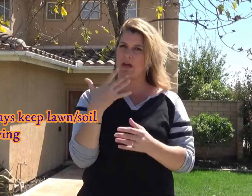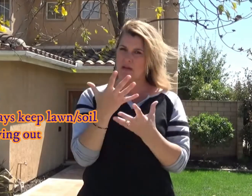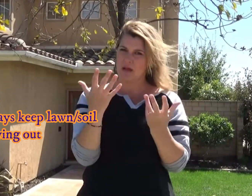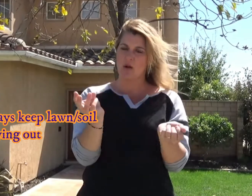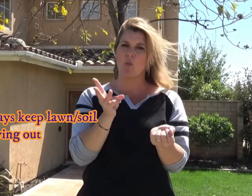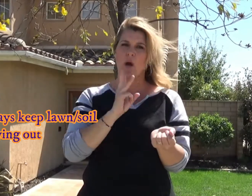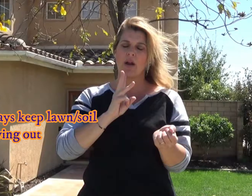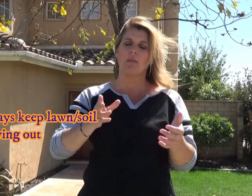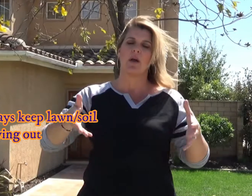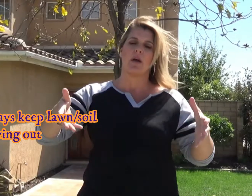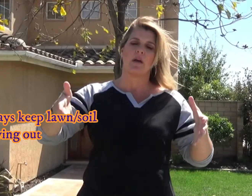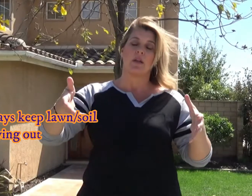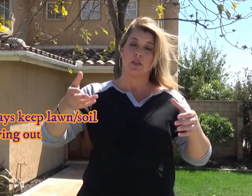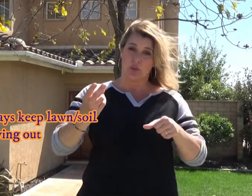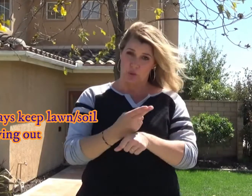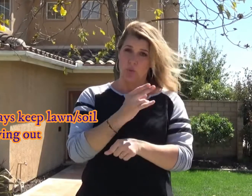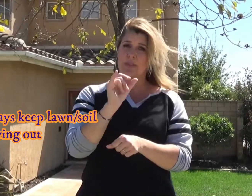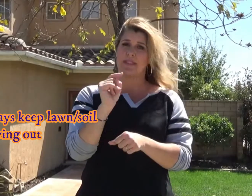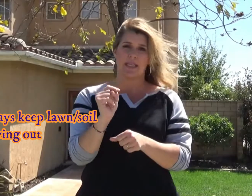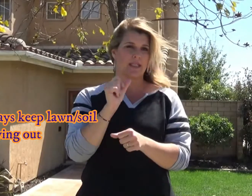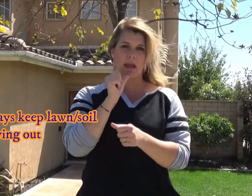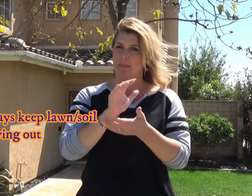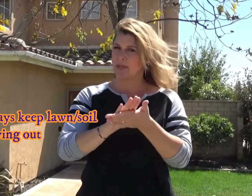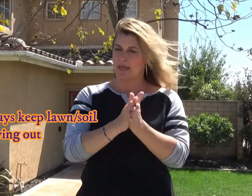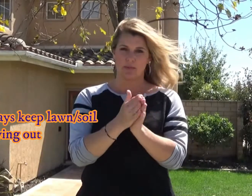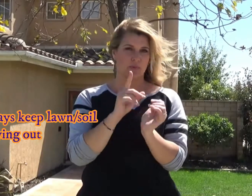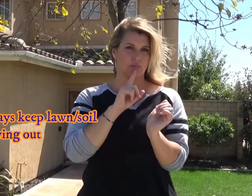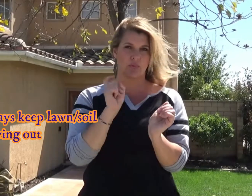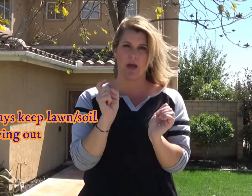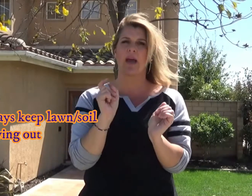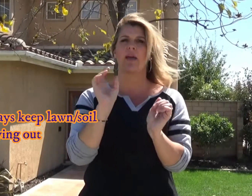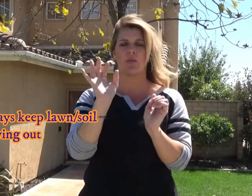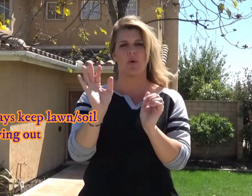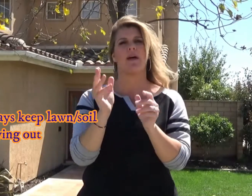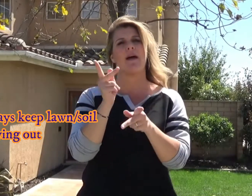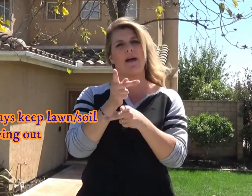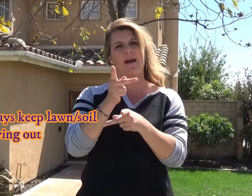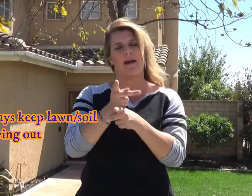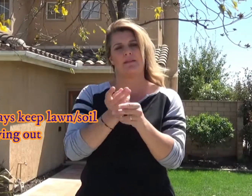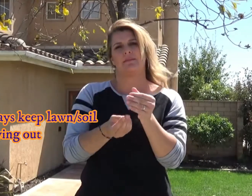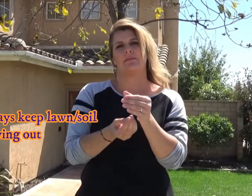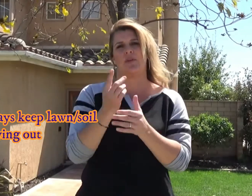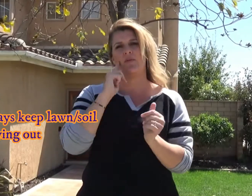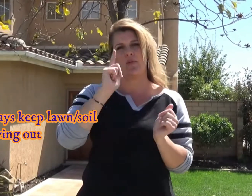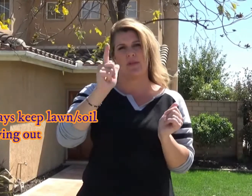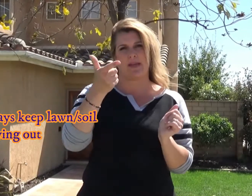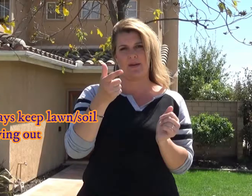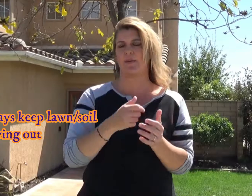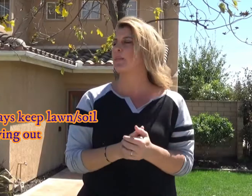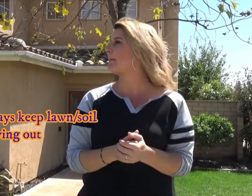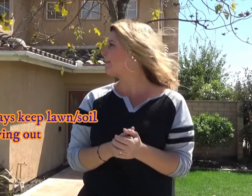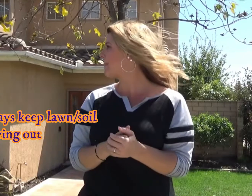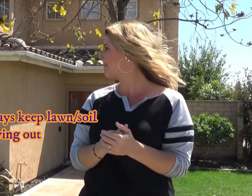2 days. And I know it feels like a lot of water, but you need to do it because it's going to be worth it in the